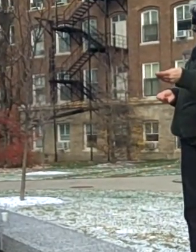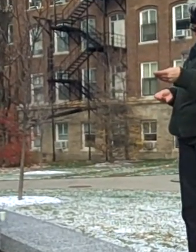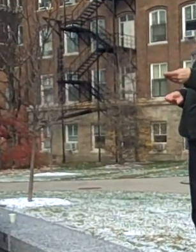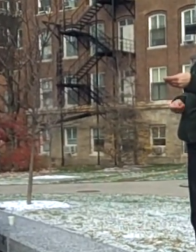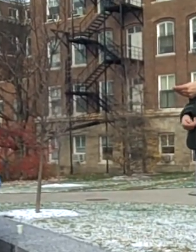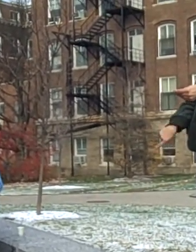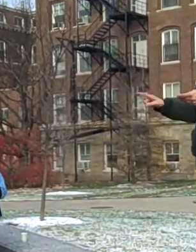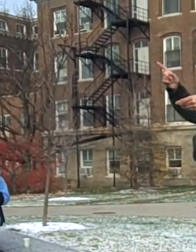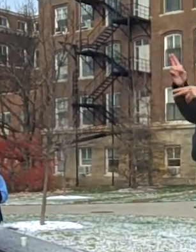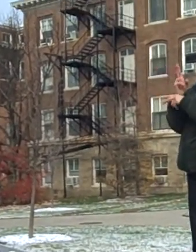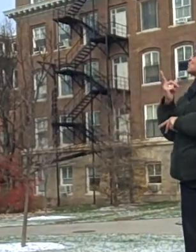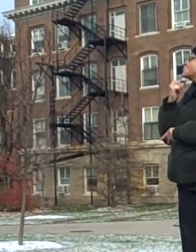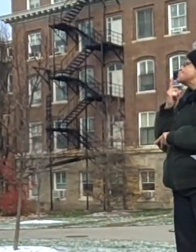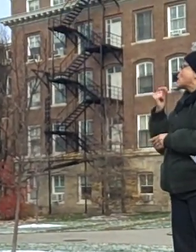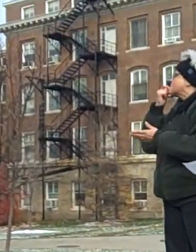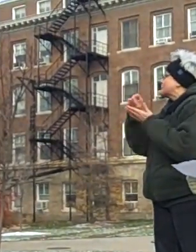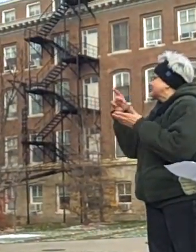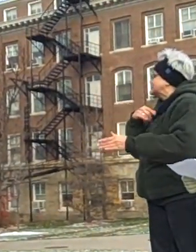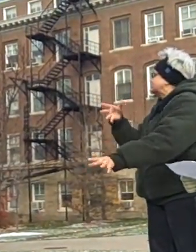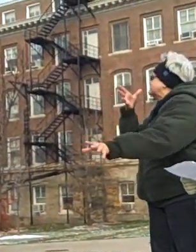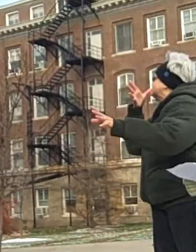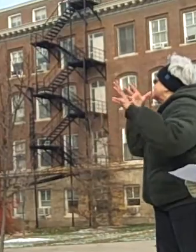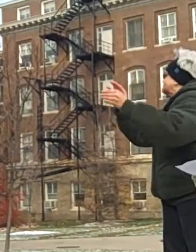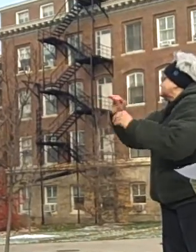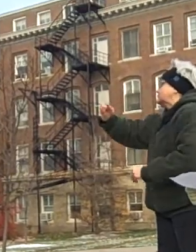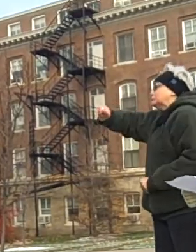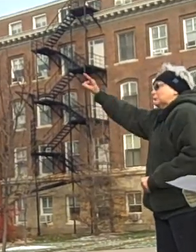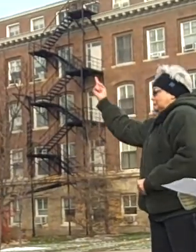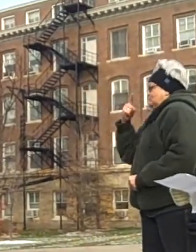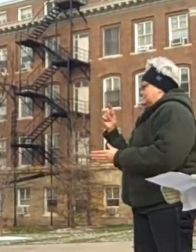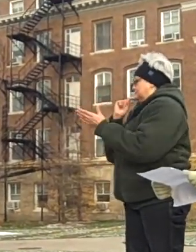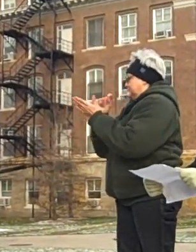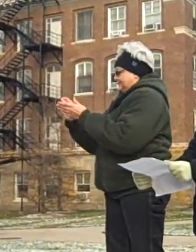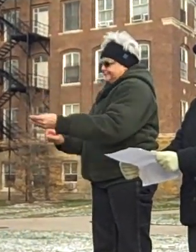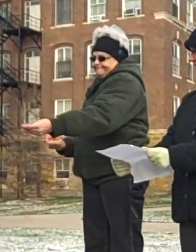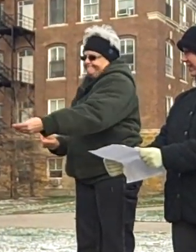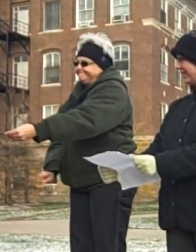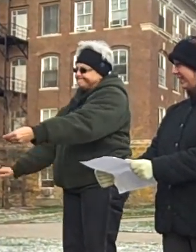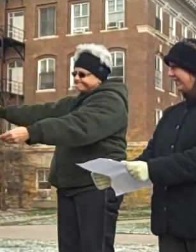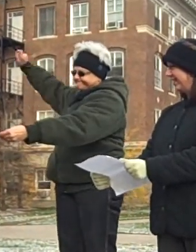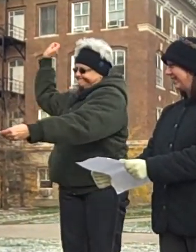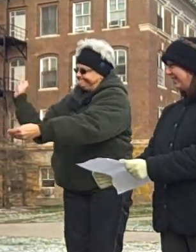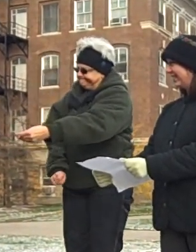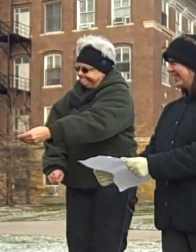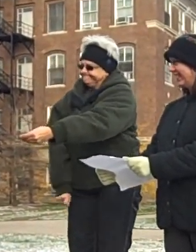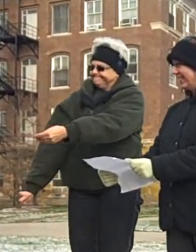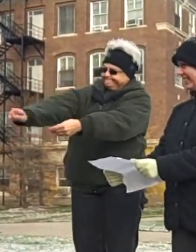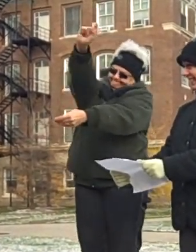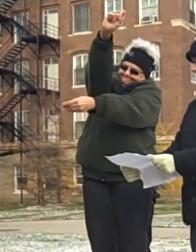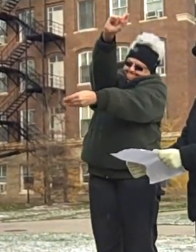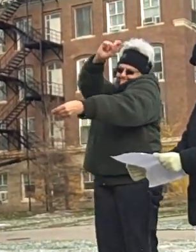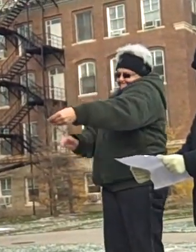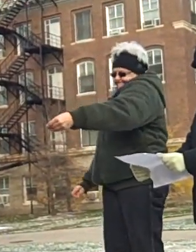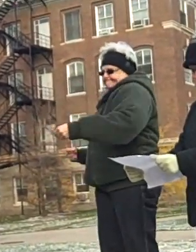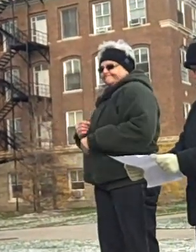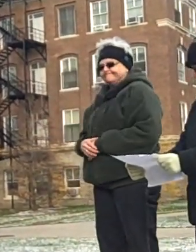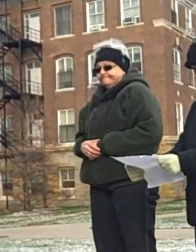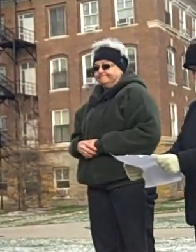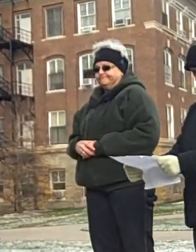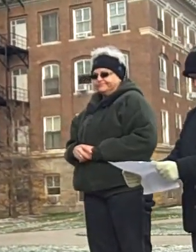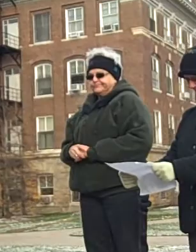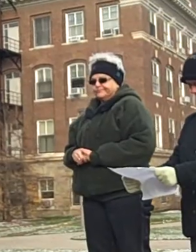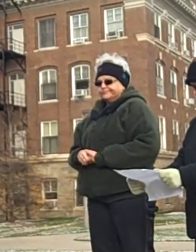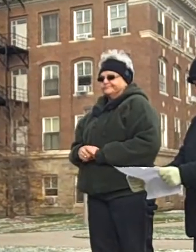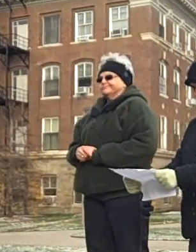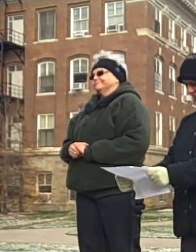it, and she used a red pencil, which to today, I hate red pencils, and she put a big old X through